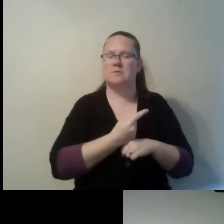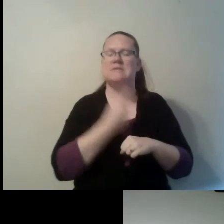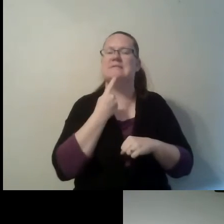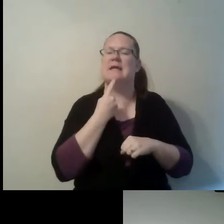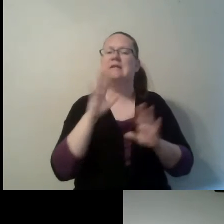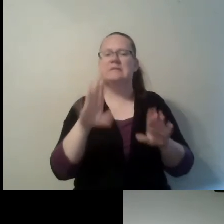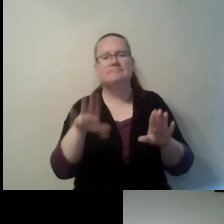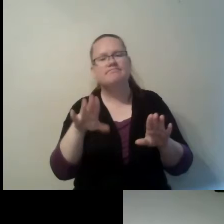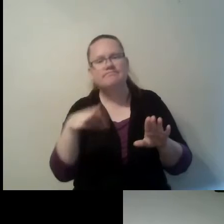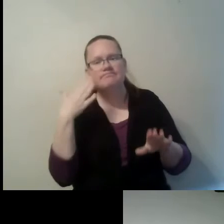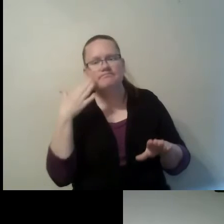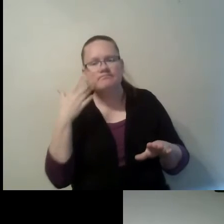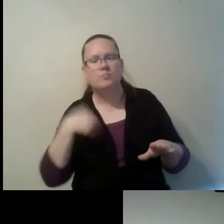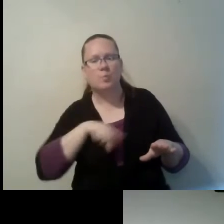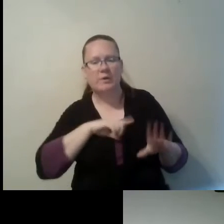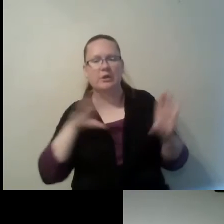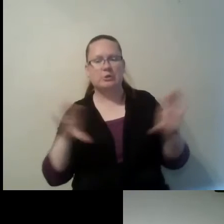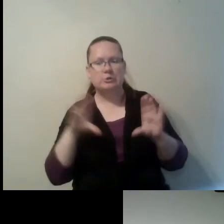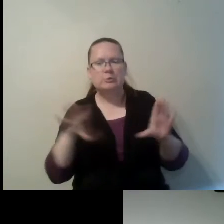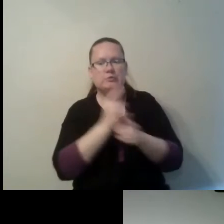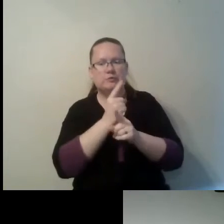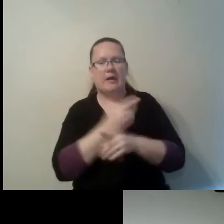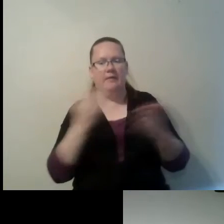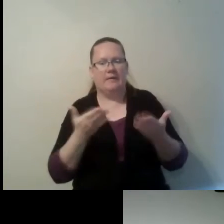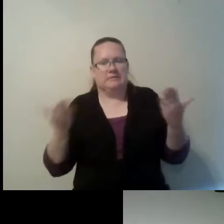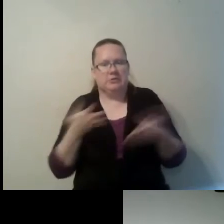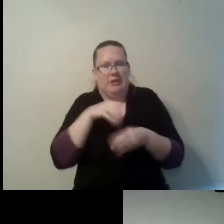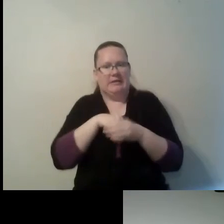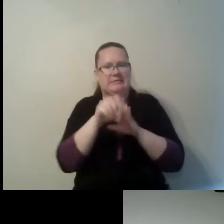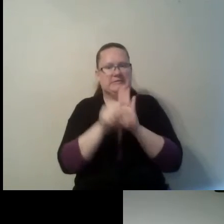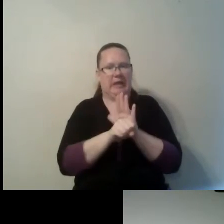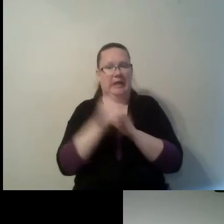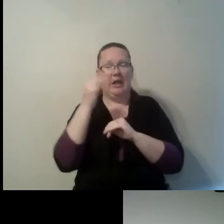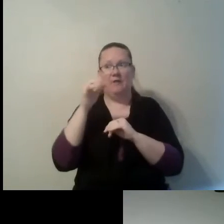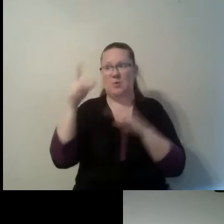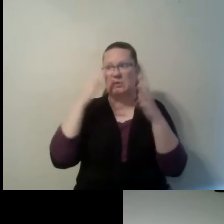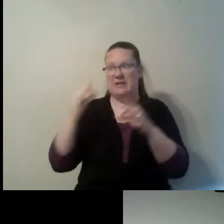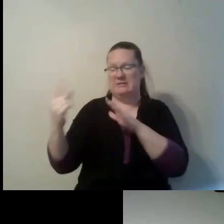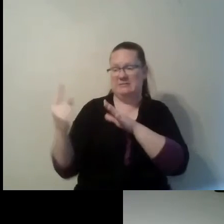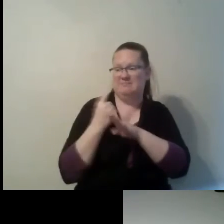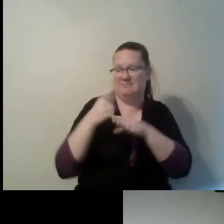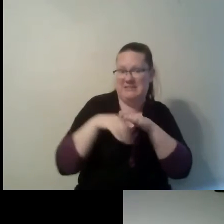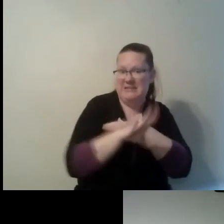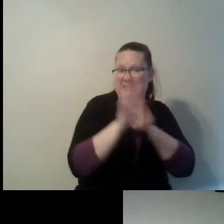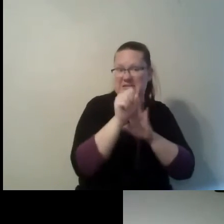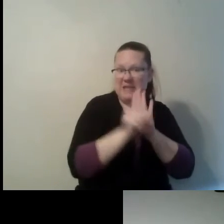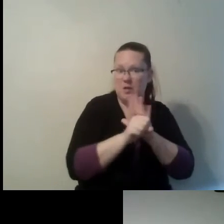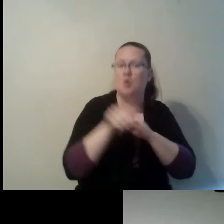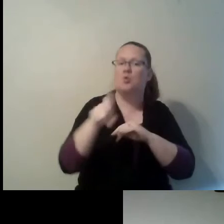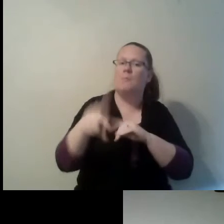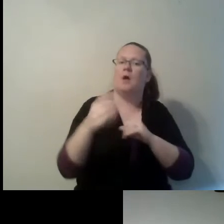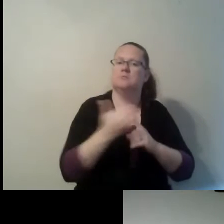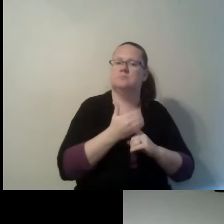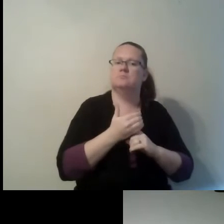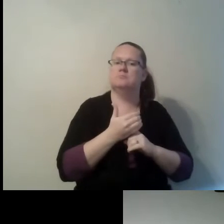Ohio, we're doing the right things, and if you come into our state, you're going to do the right thing too by quarantining. So it